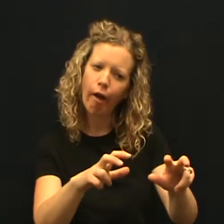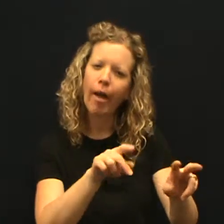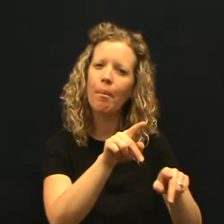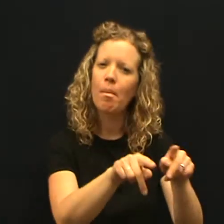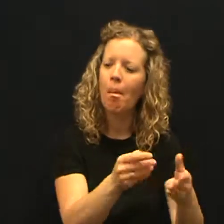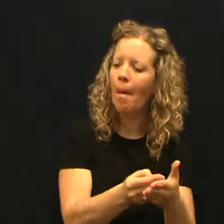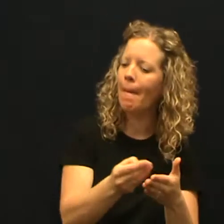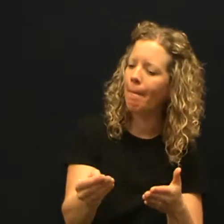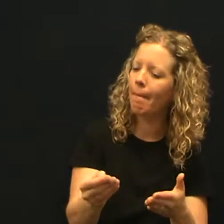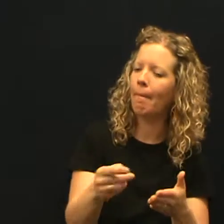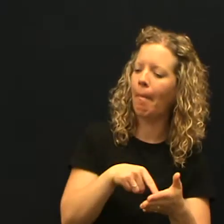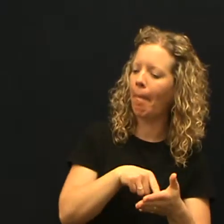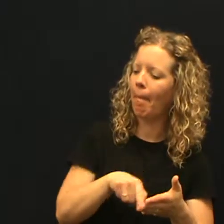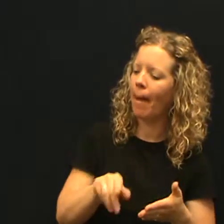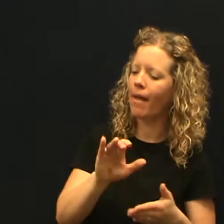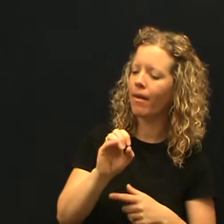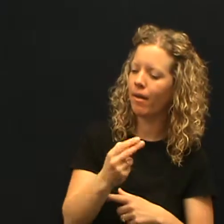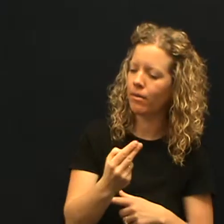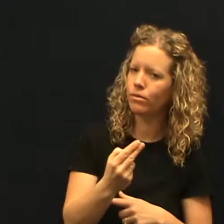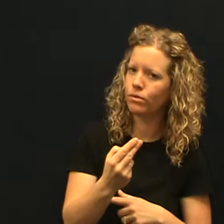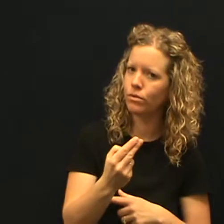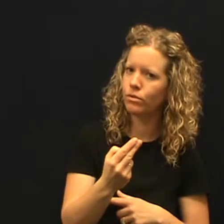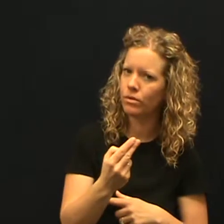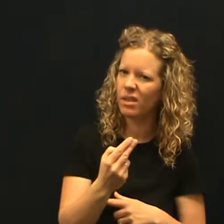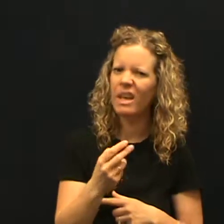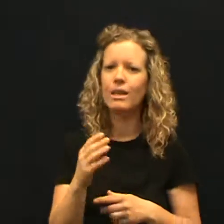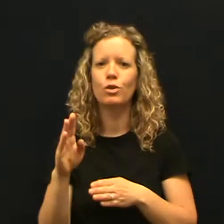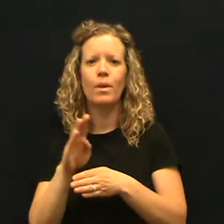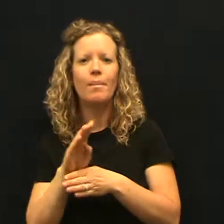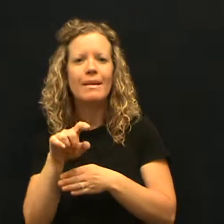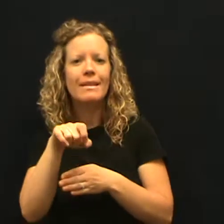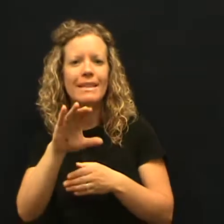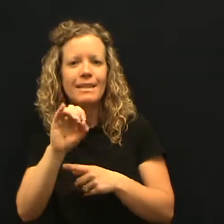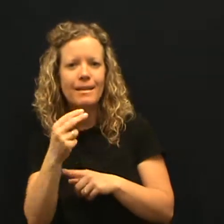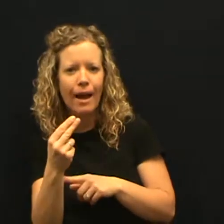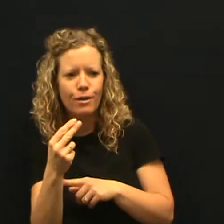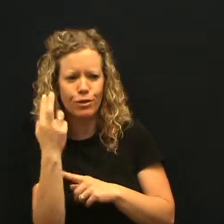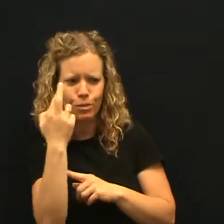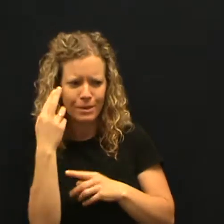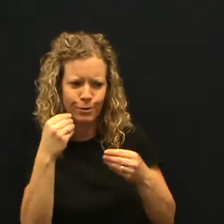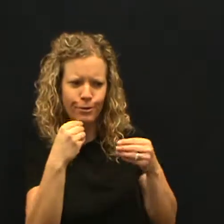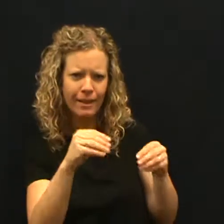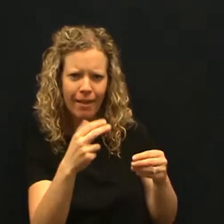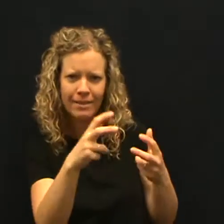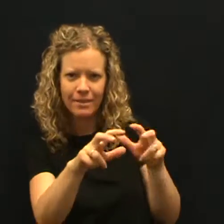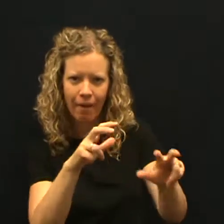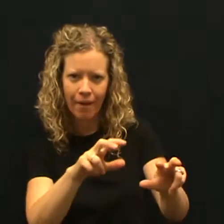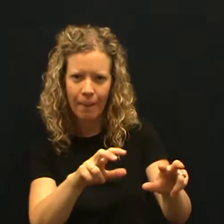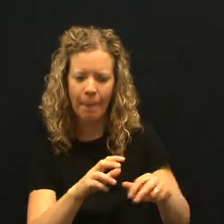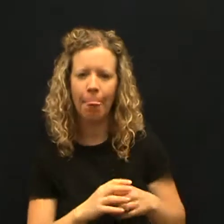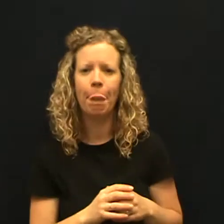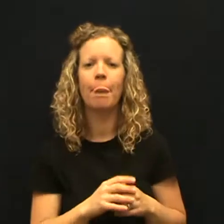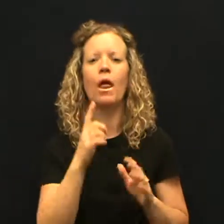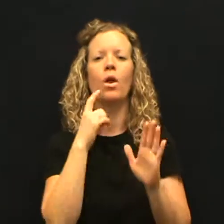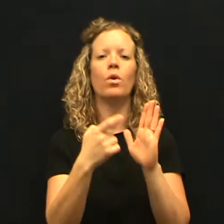get cash. After all, that's why they're issuing stock in the first place. So let's take a look at this. National Beverage Company